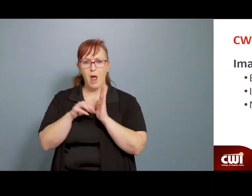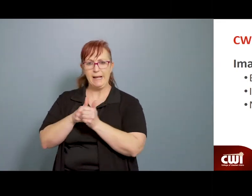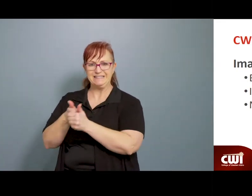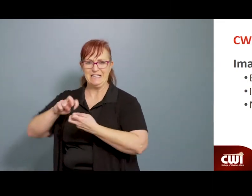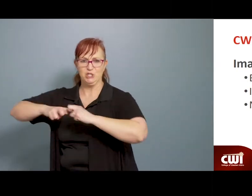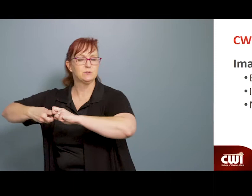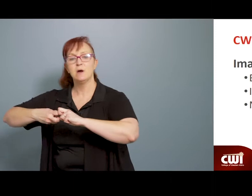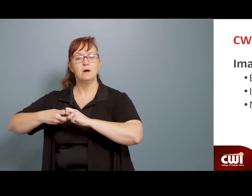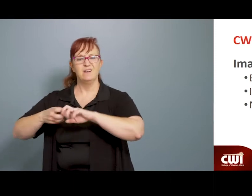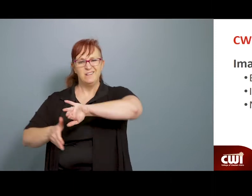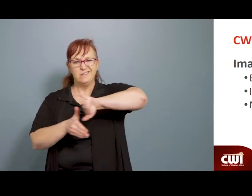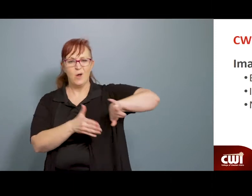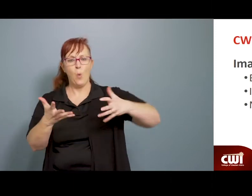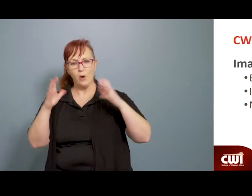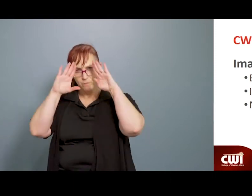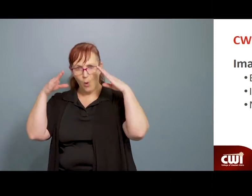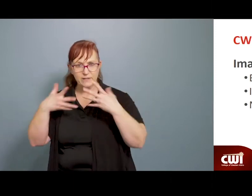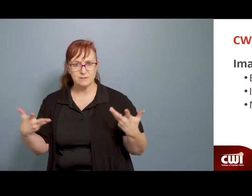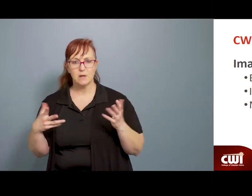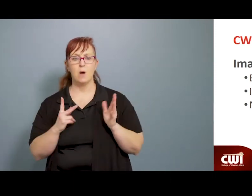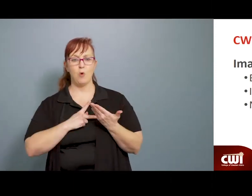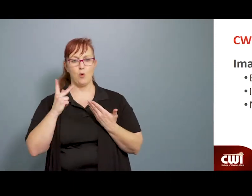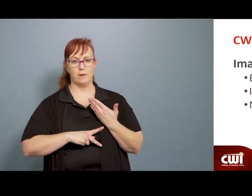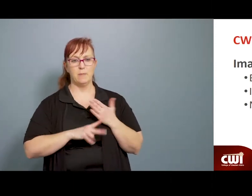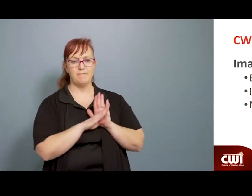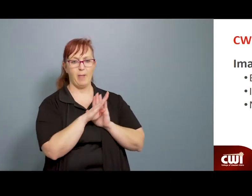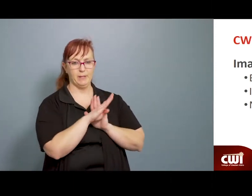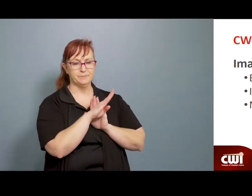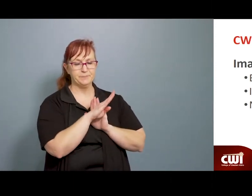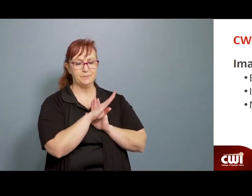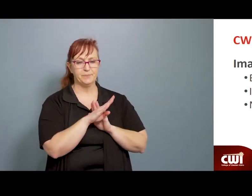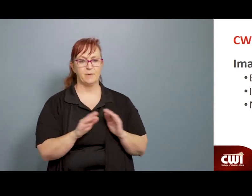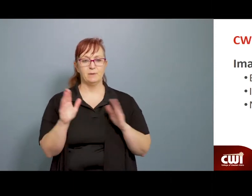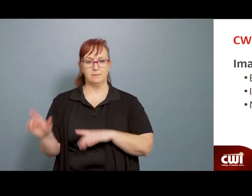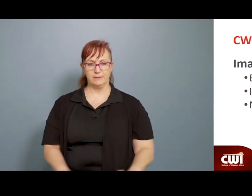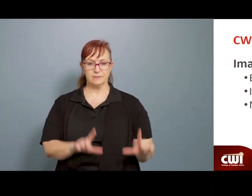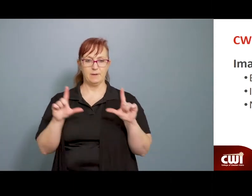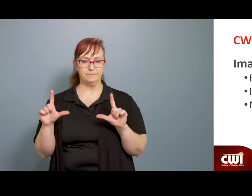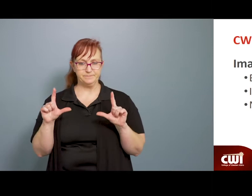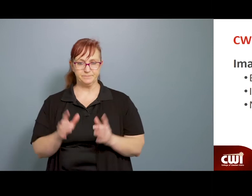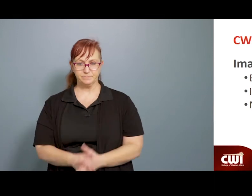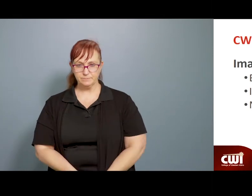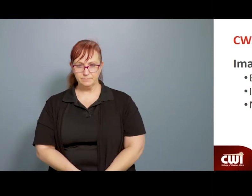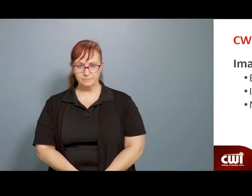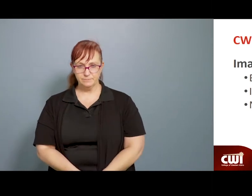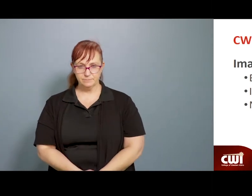of being able to focus on program development. So next slide.